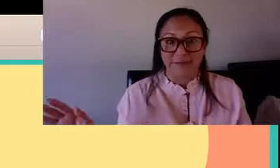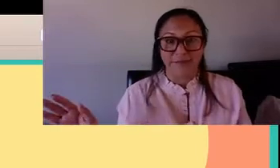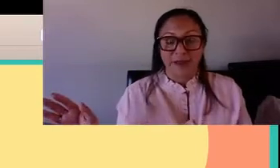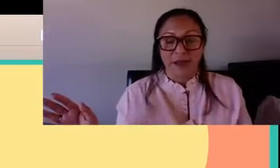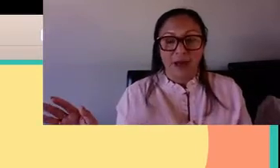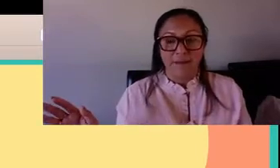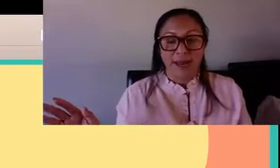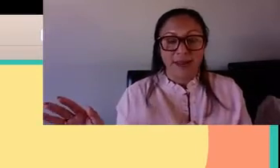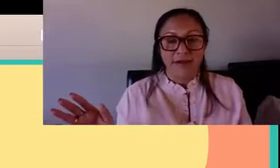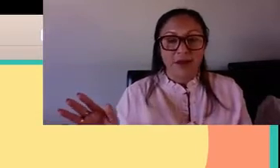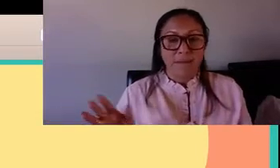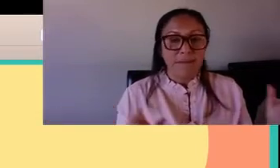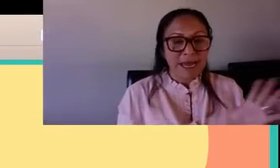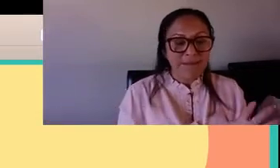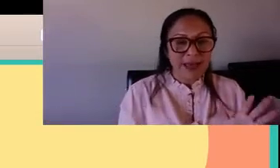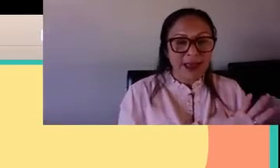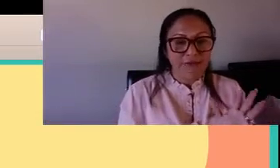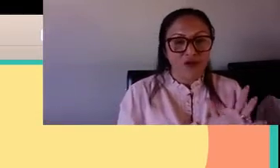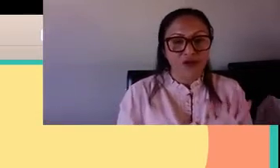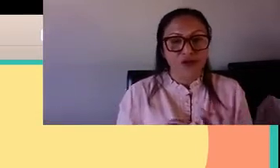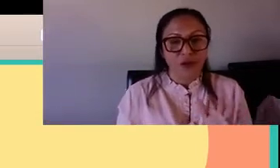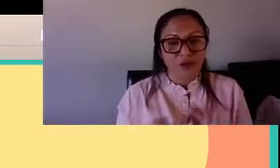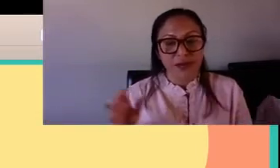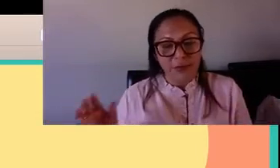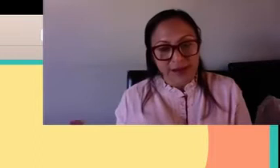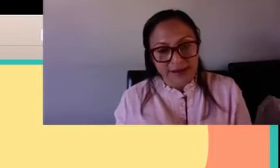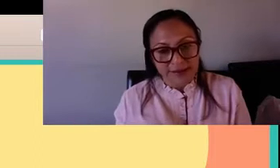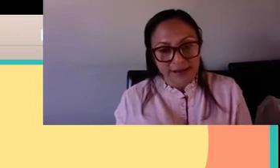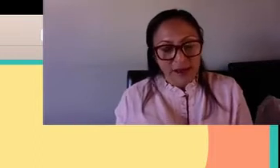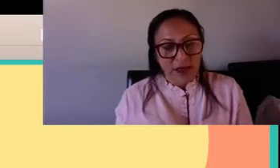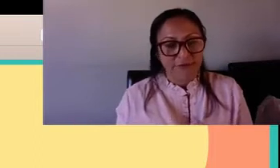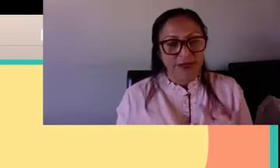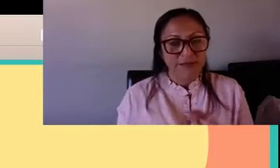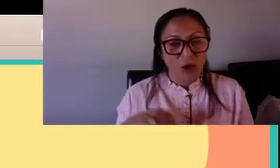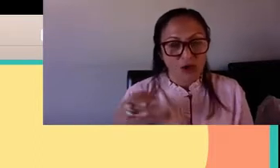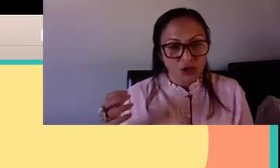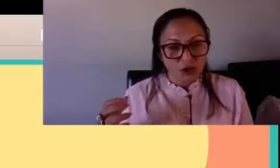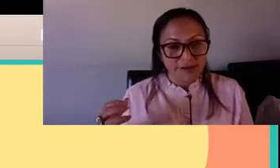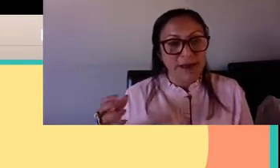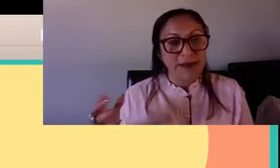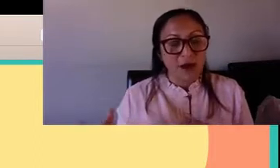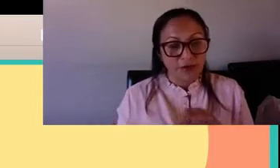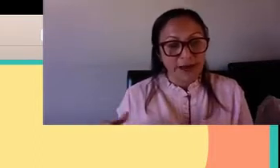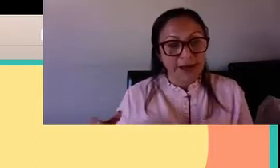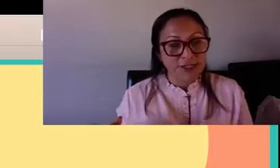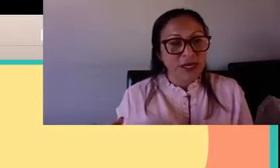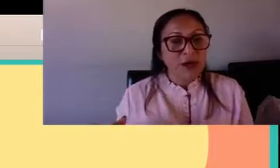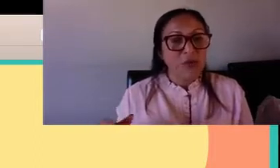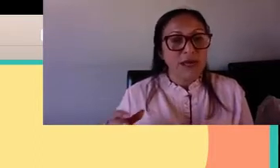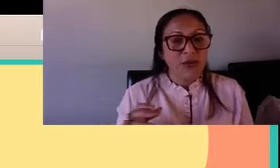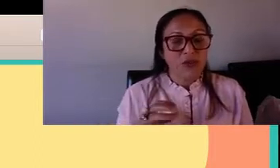it. And maybe after 2 or 3 weeks of exposure, depending on their